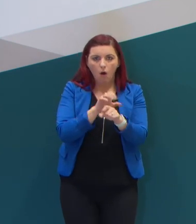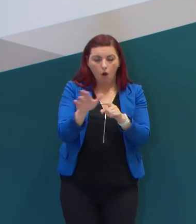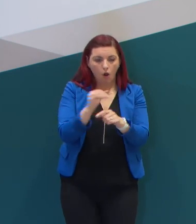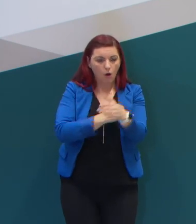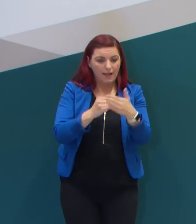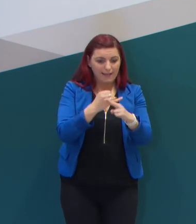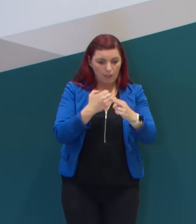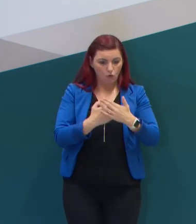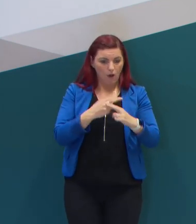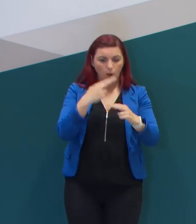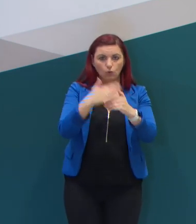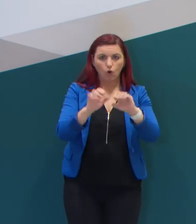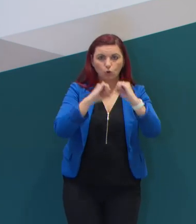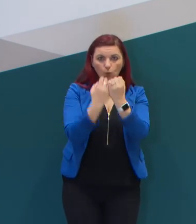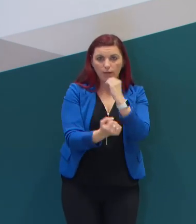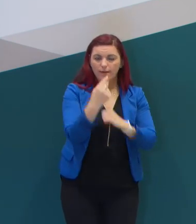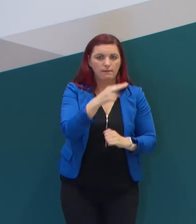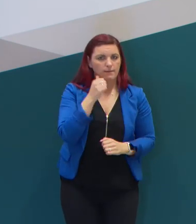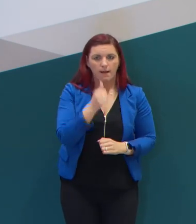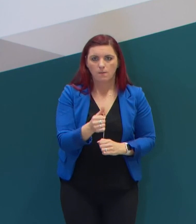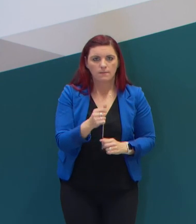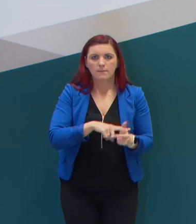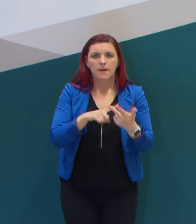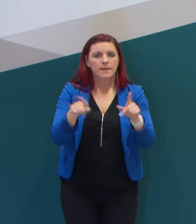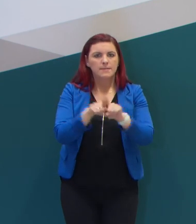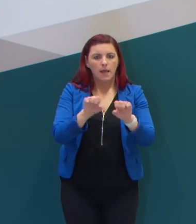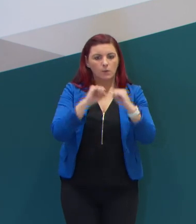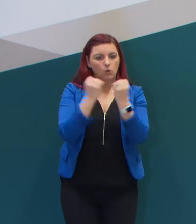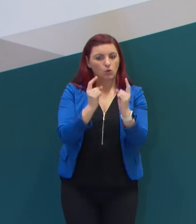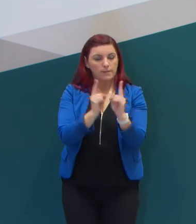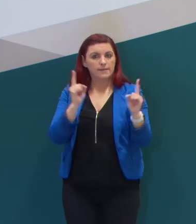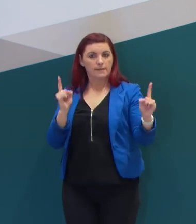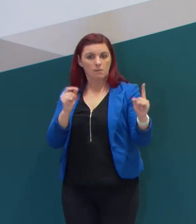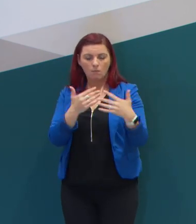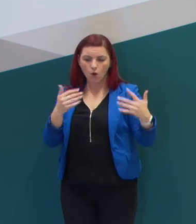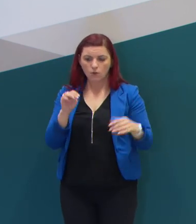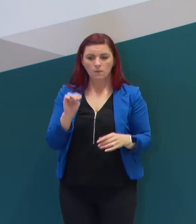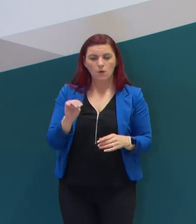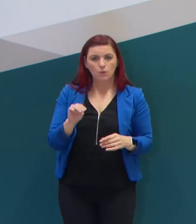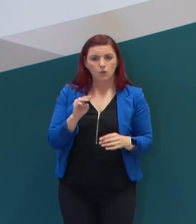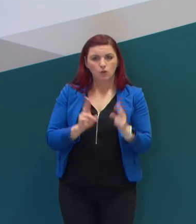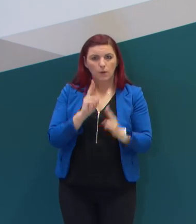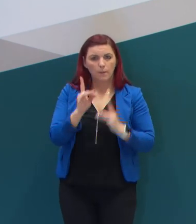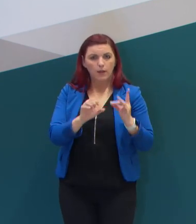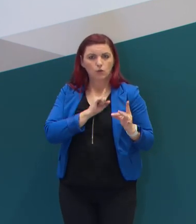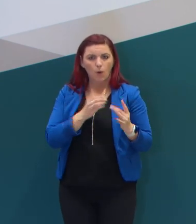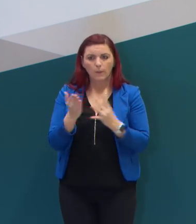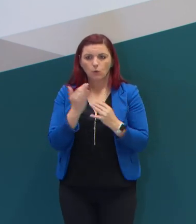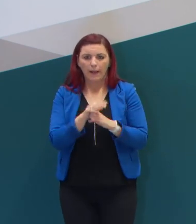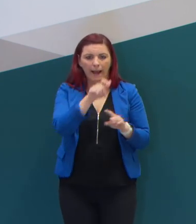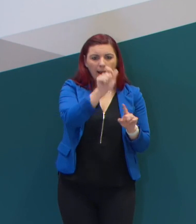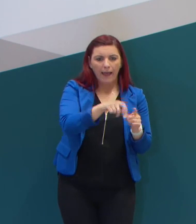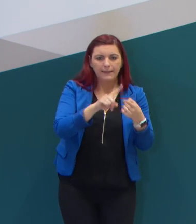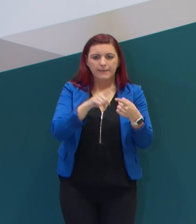any size would not take place, that social distancing, and as far as is practicable, would be ensured between clients and patients in